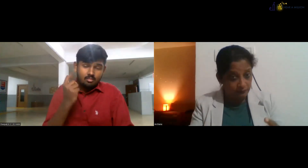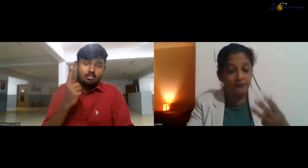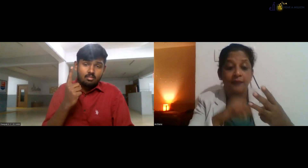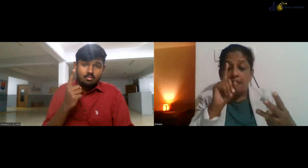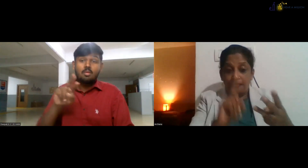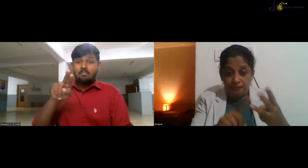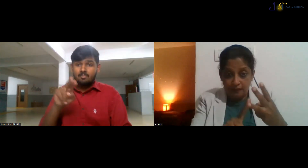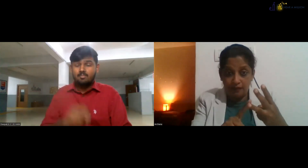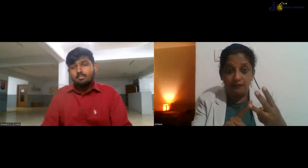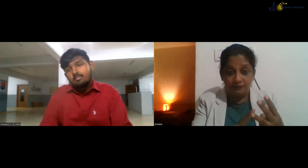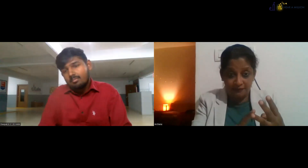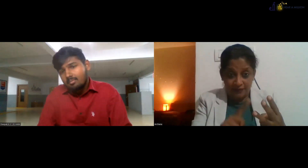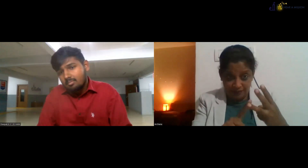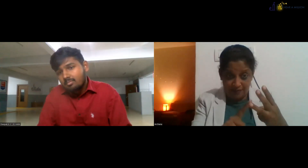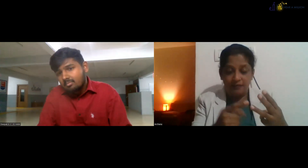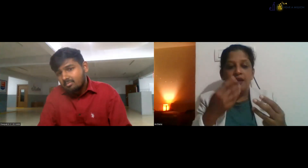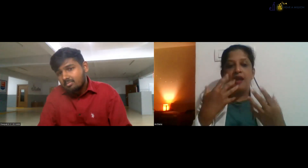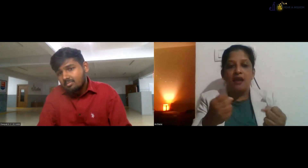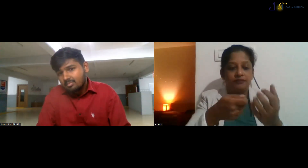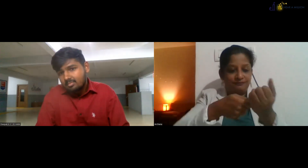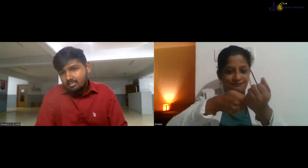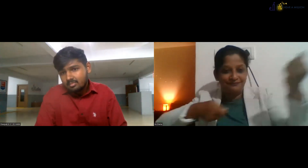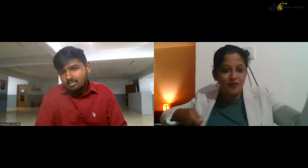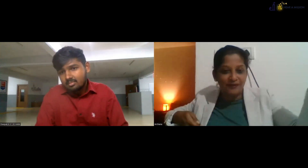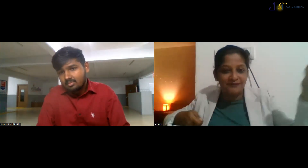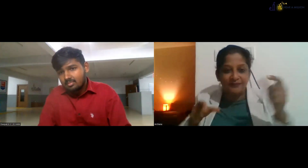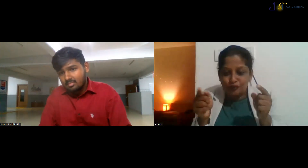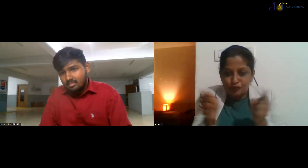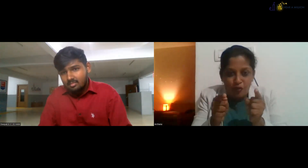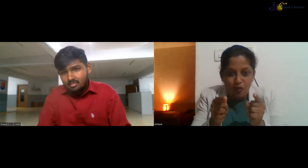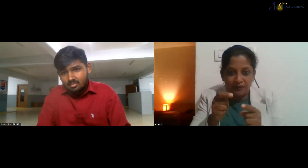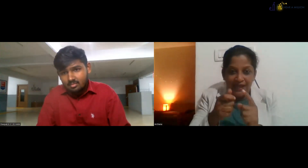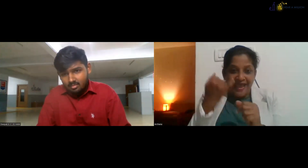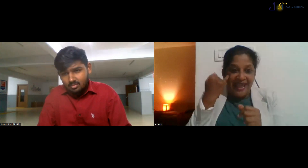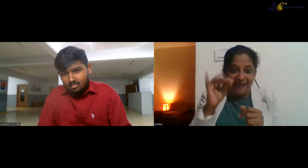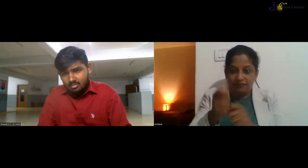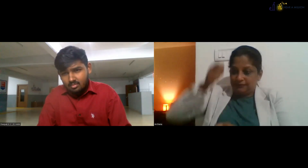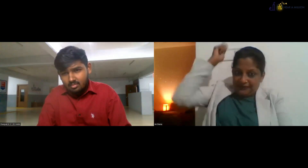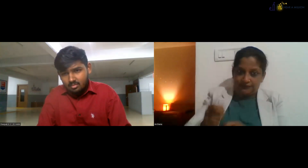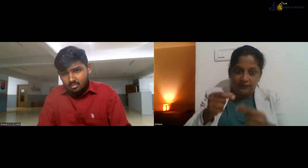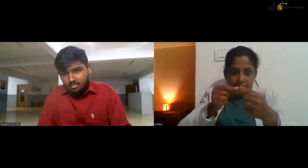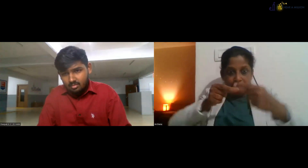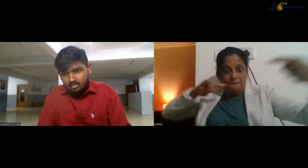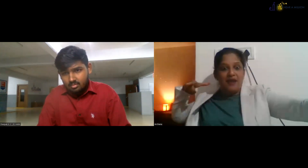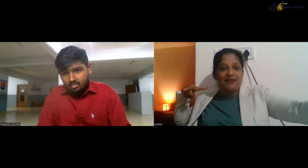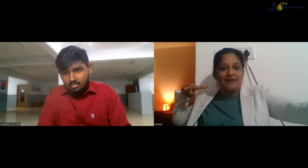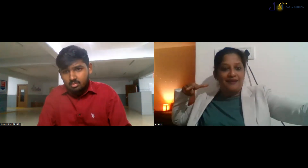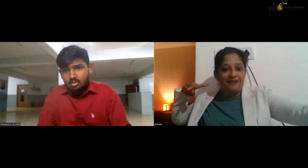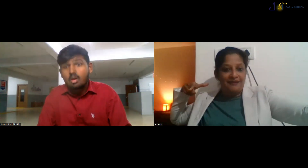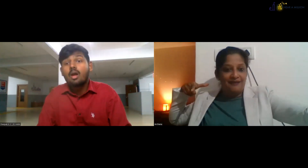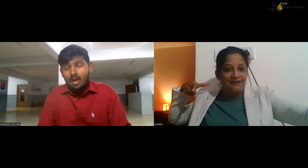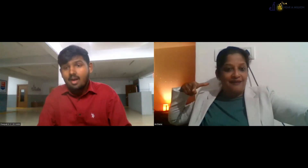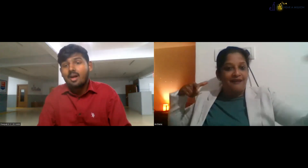With the taser, a person can get fainted and can be fainted for, can be